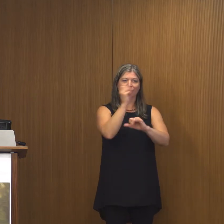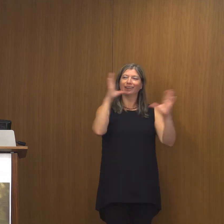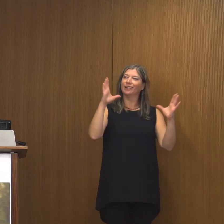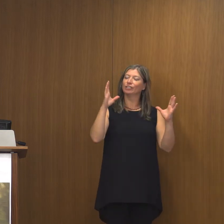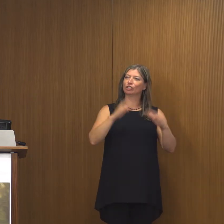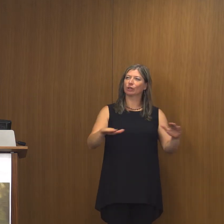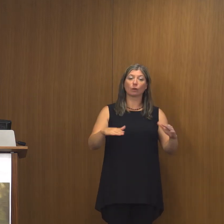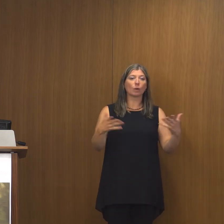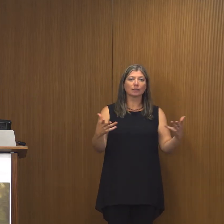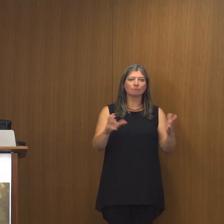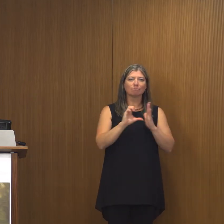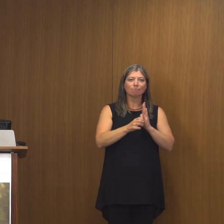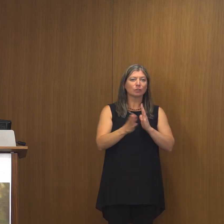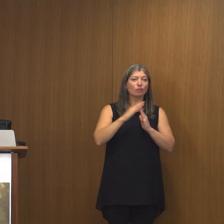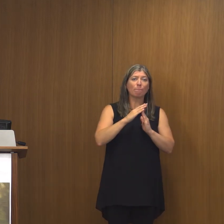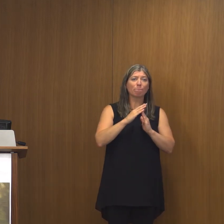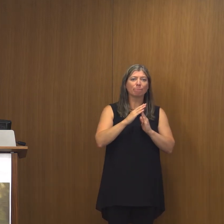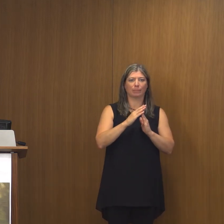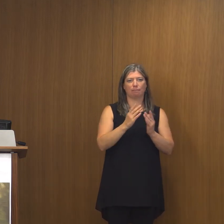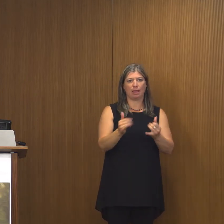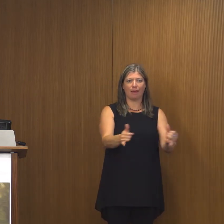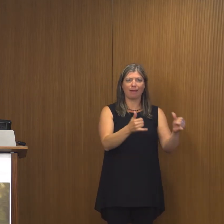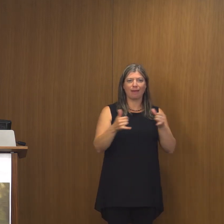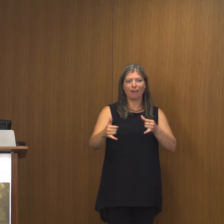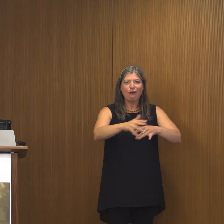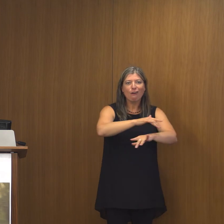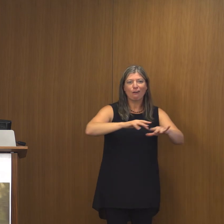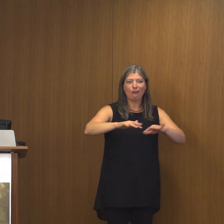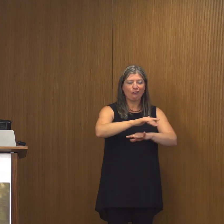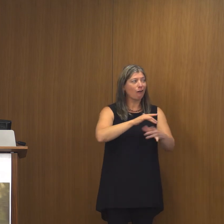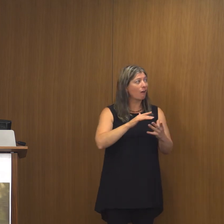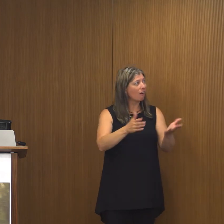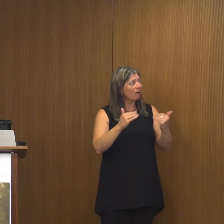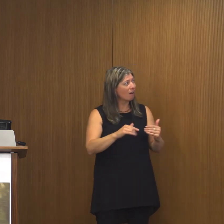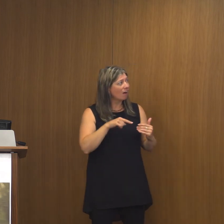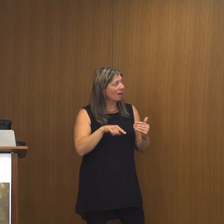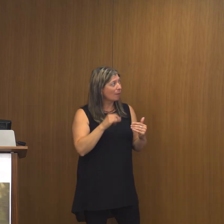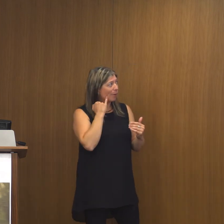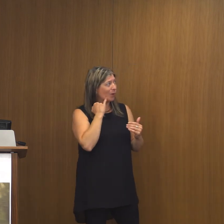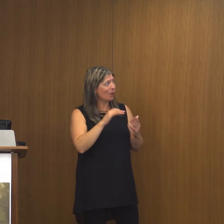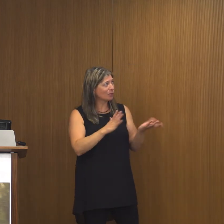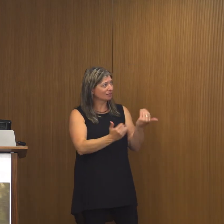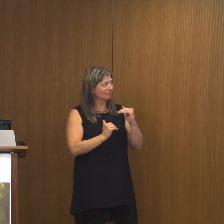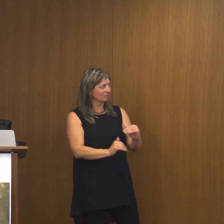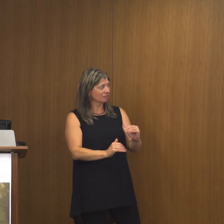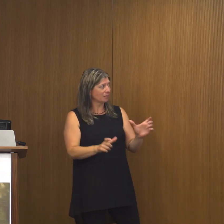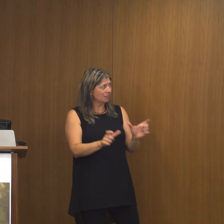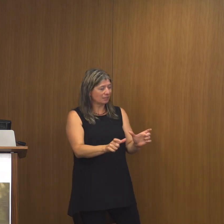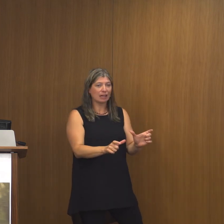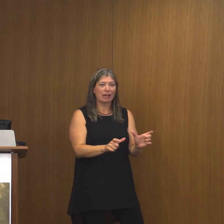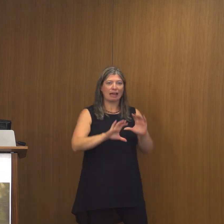of play. Many children, spend the phys ed class keeping score. They're unable to play or to choose the activities. Playground